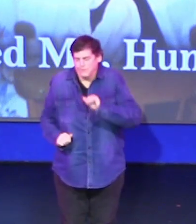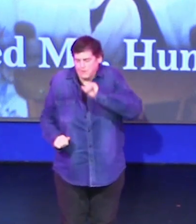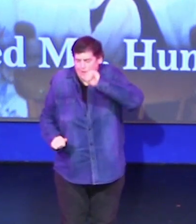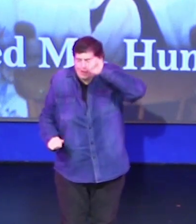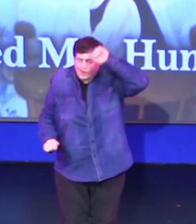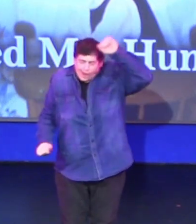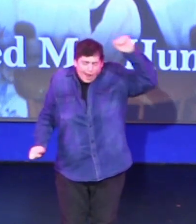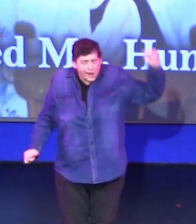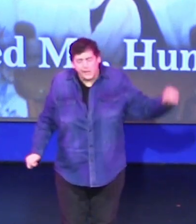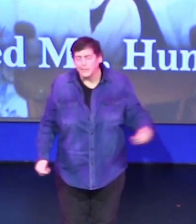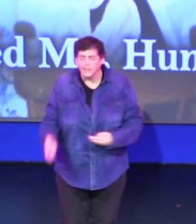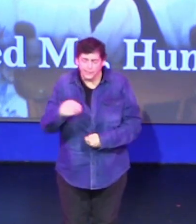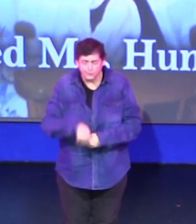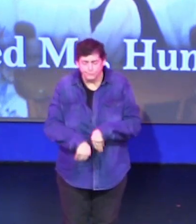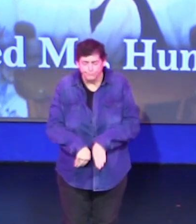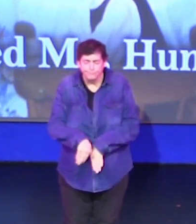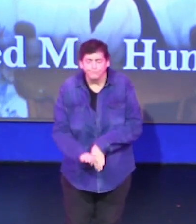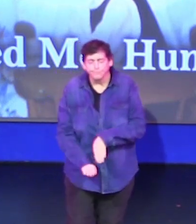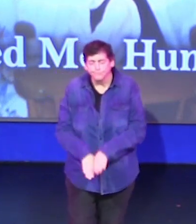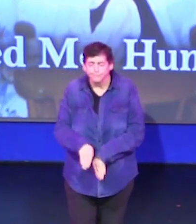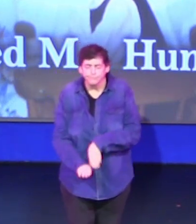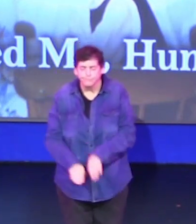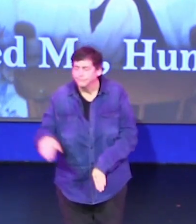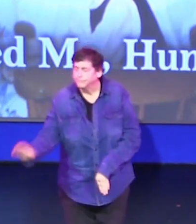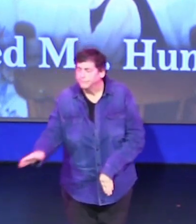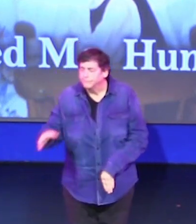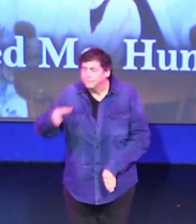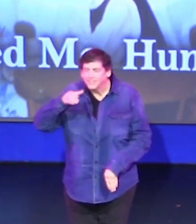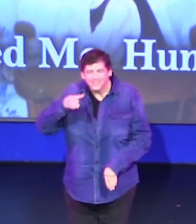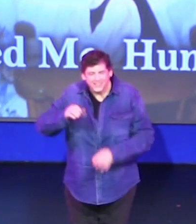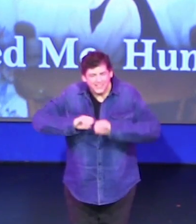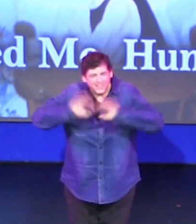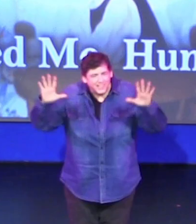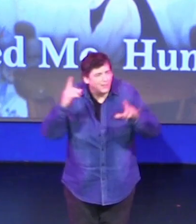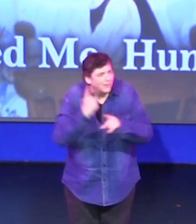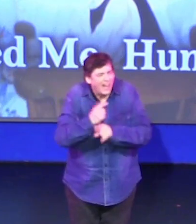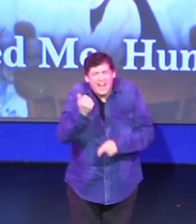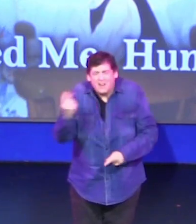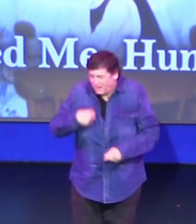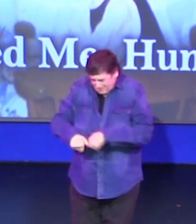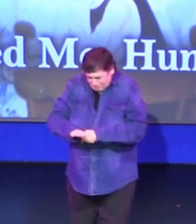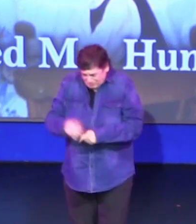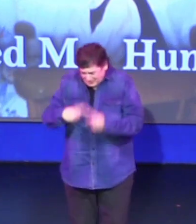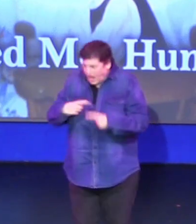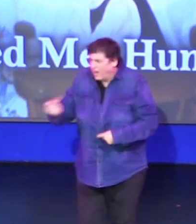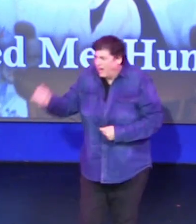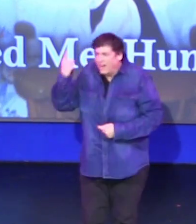themes was Sunday morning. He would use the A handshake to show waking up. B would be putting on slippers. C, drinking coffee. So much